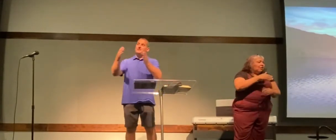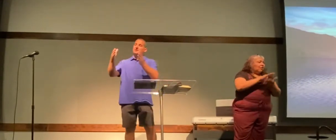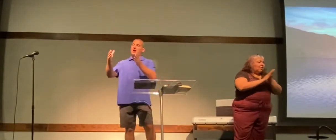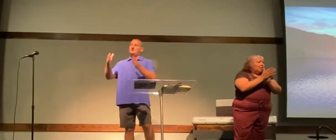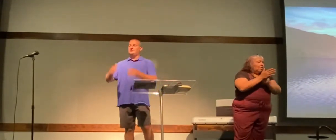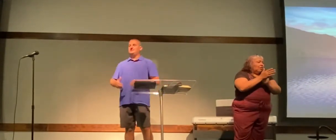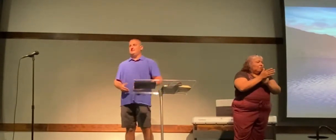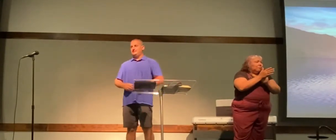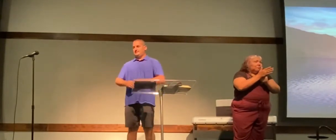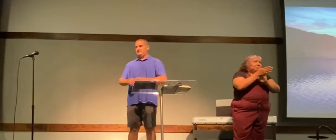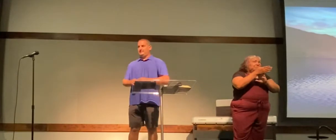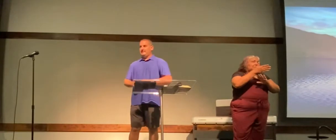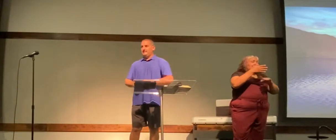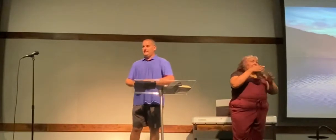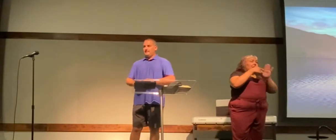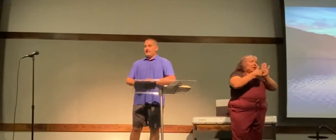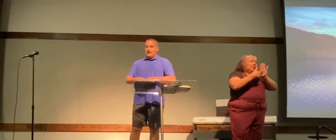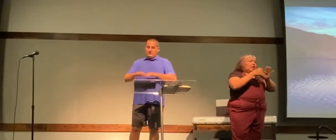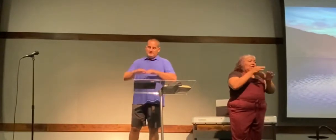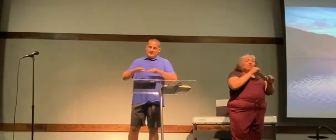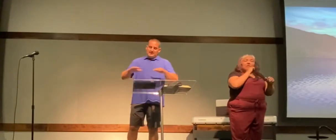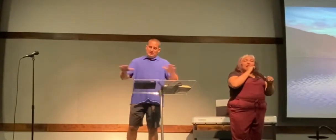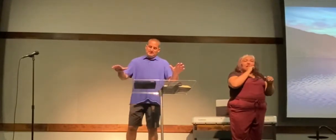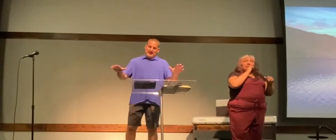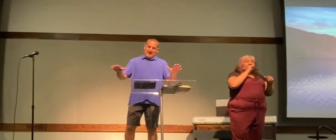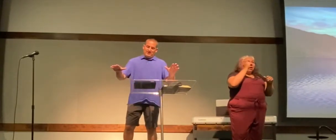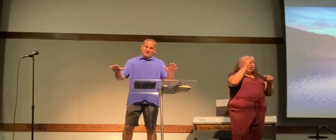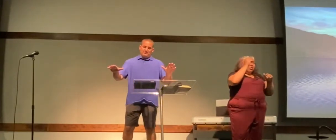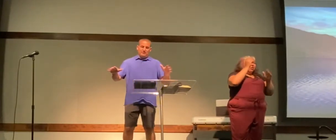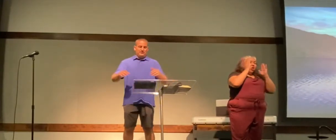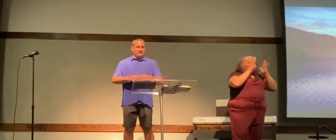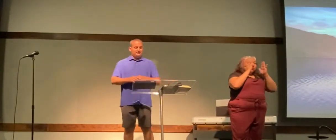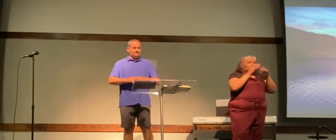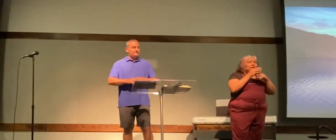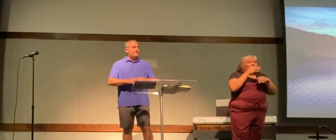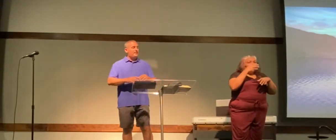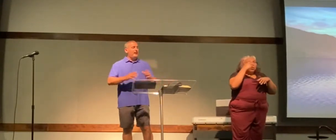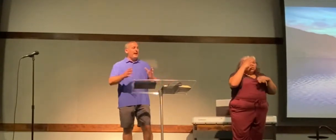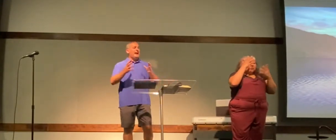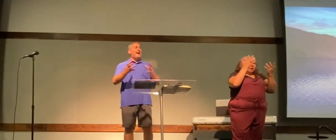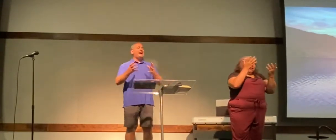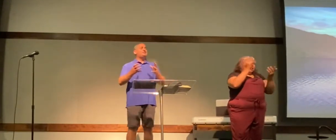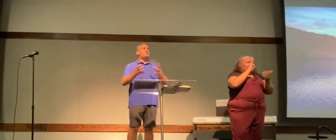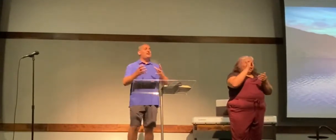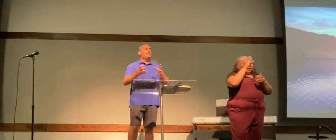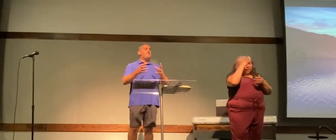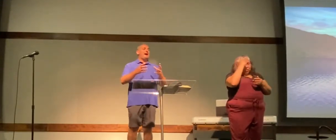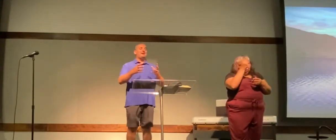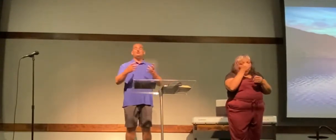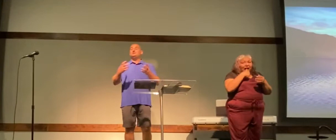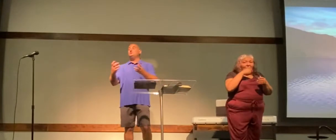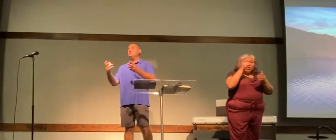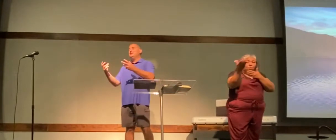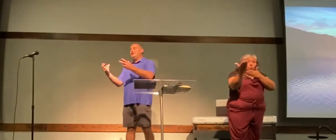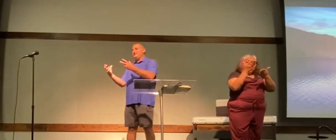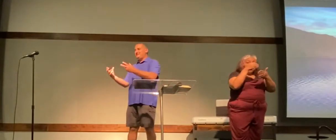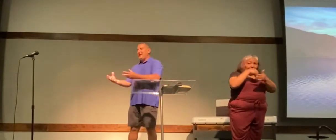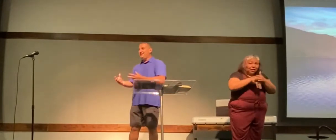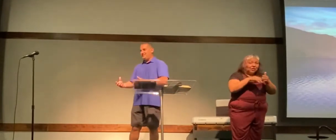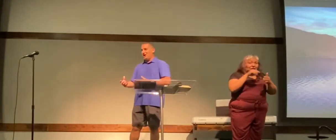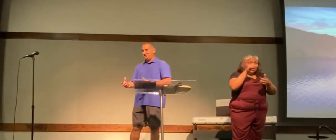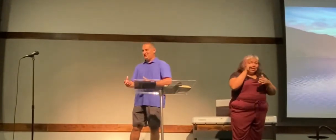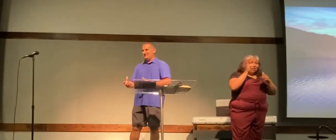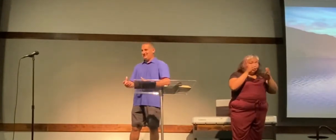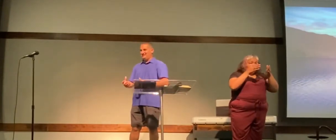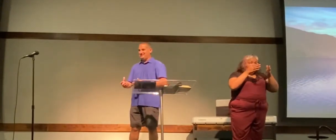state of unconsciousness. He was out completely. And I had to bring him back into a